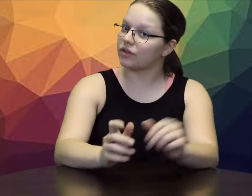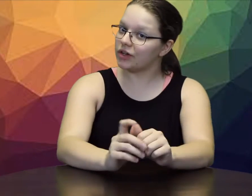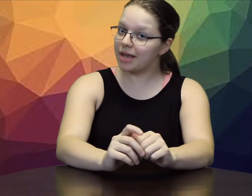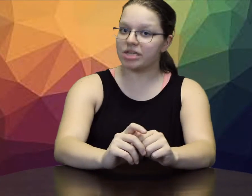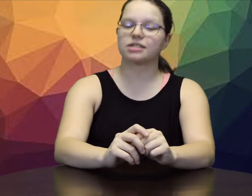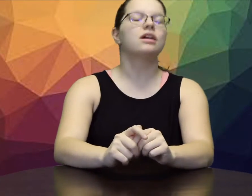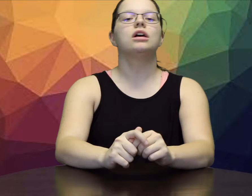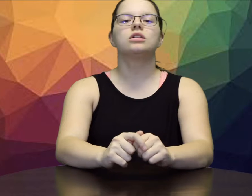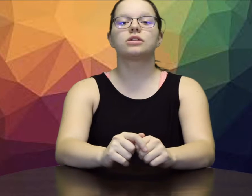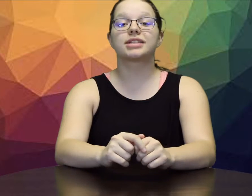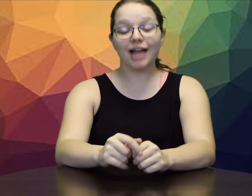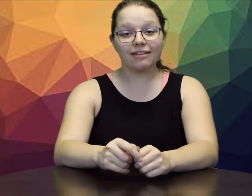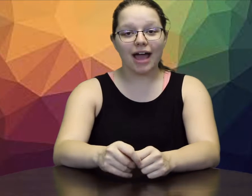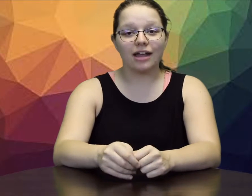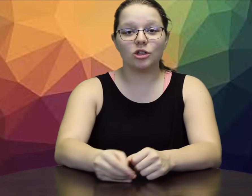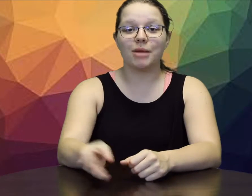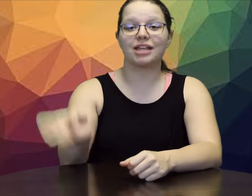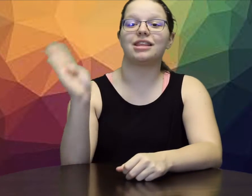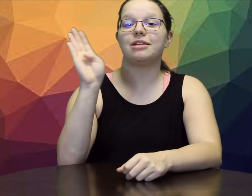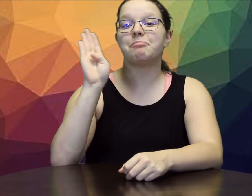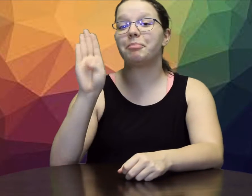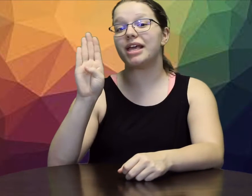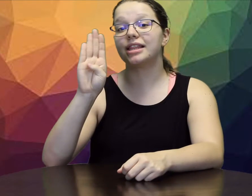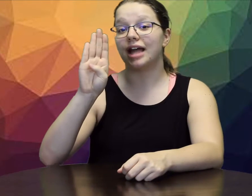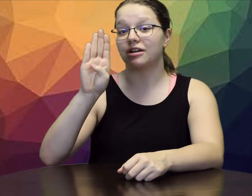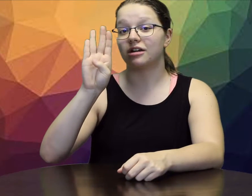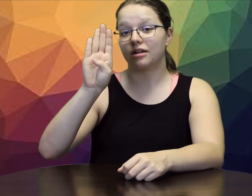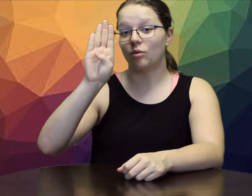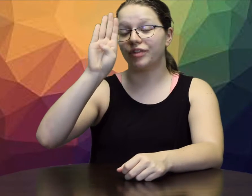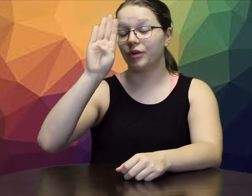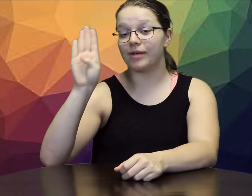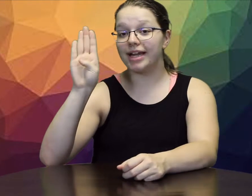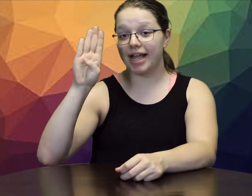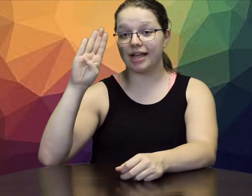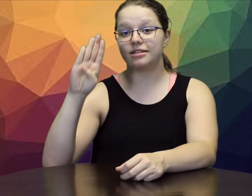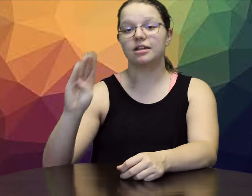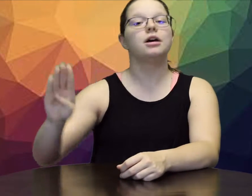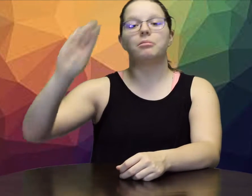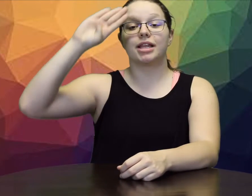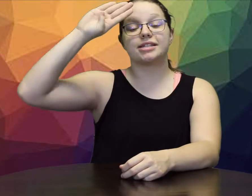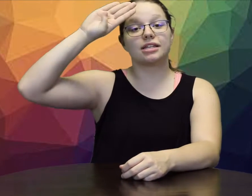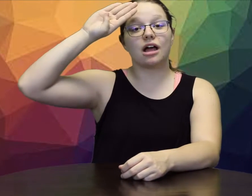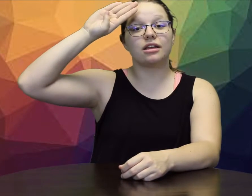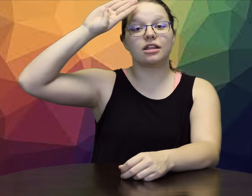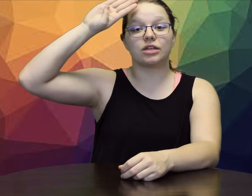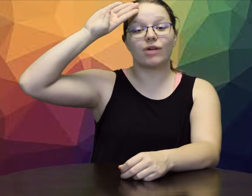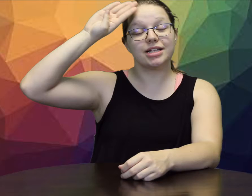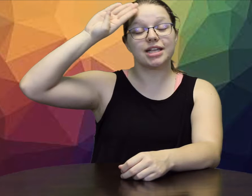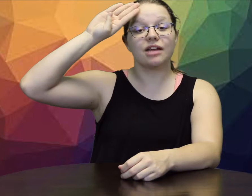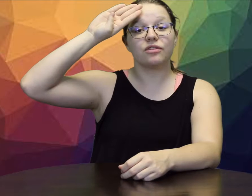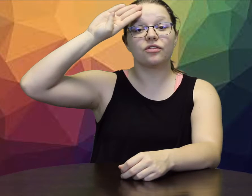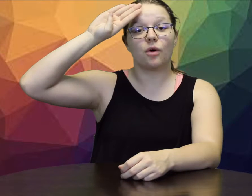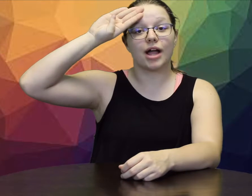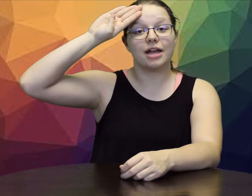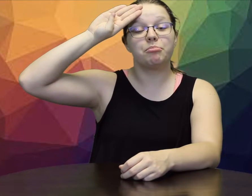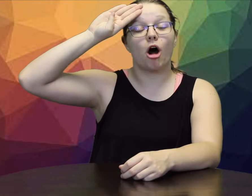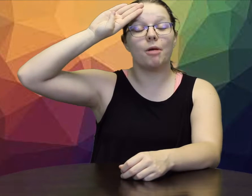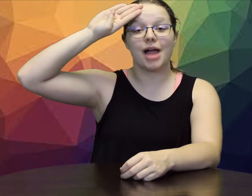your name is. So to sign that, you make the B letter with your right hand, place it on the right side of your forehead, palm